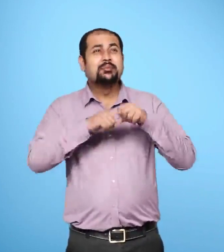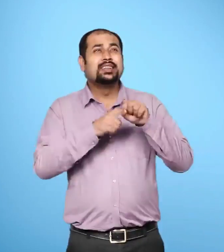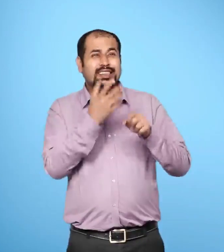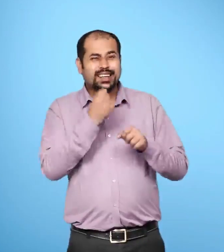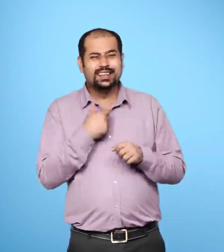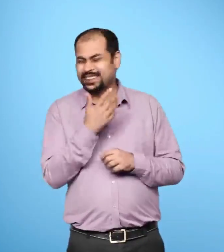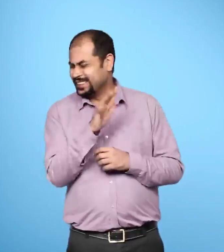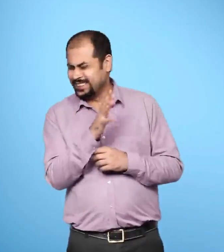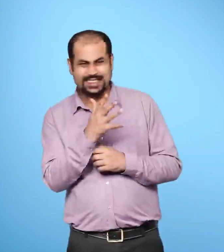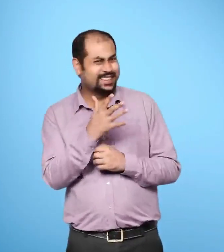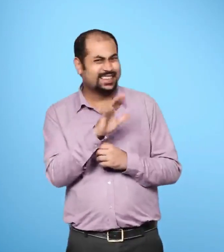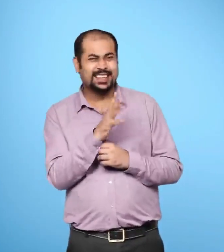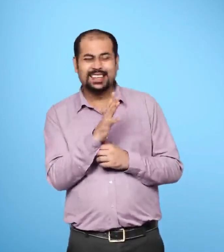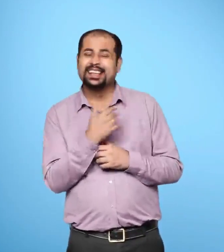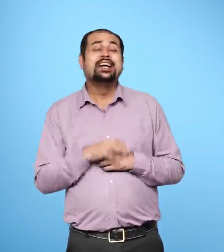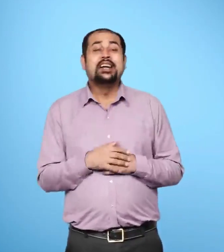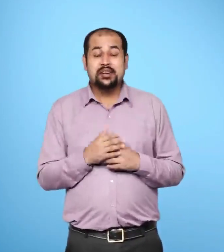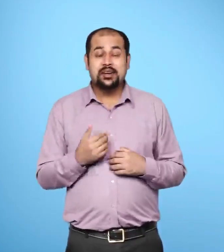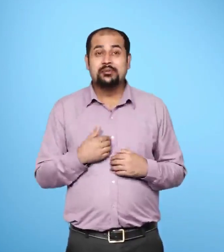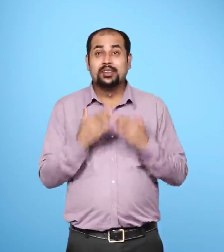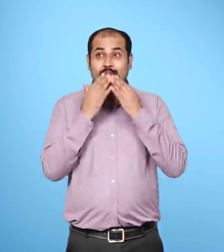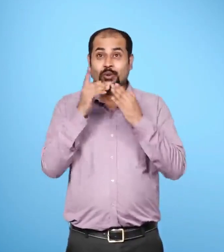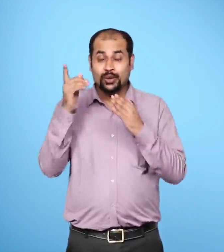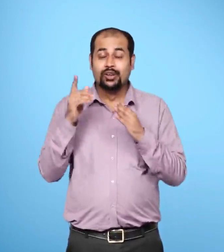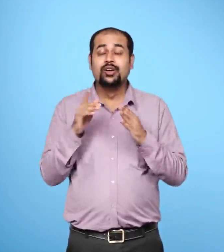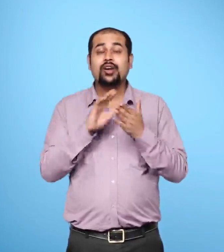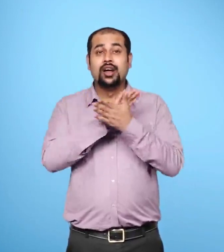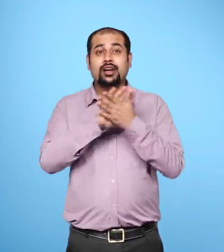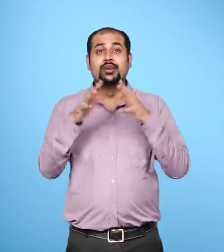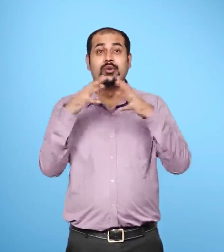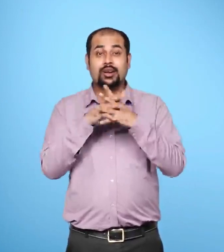None. Thank you, uncle, for helping me with my homework.